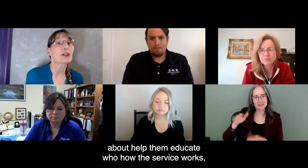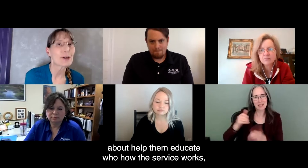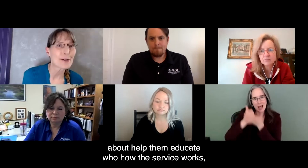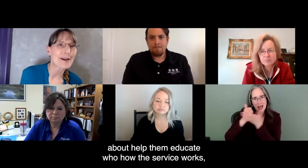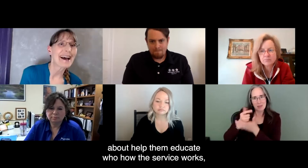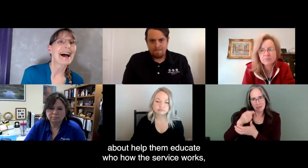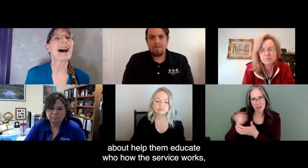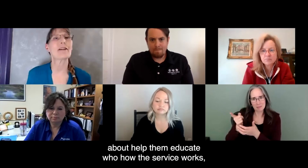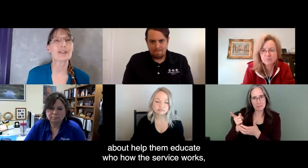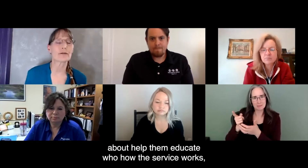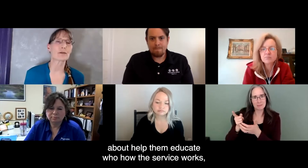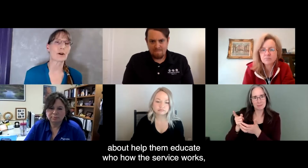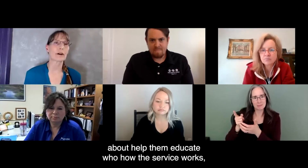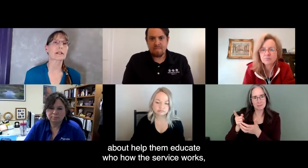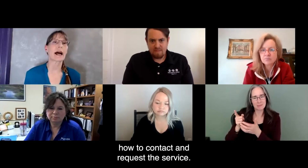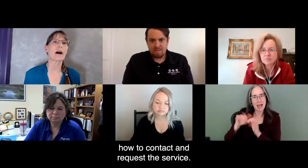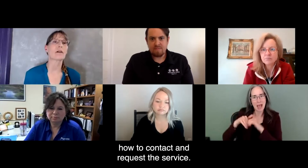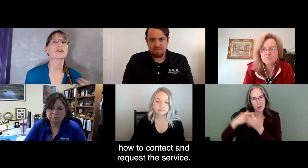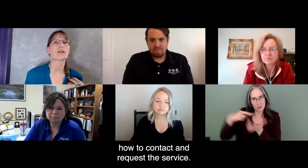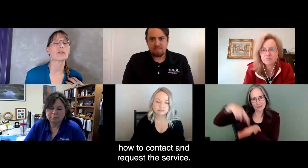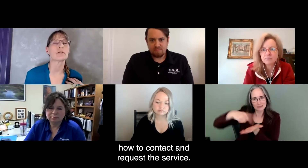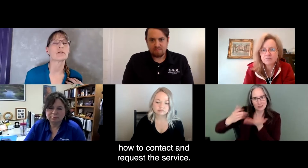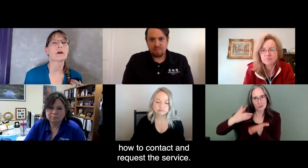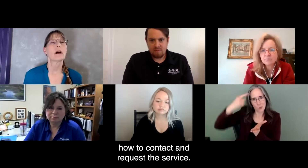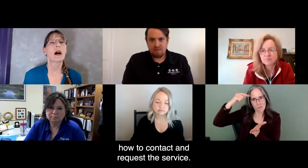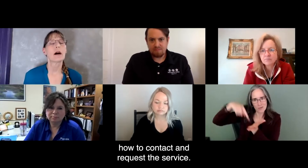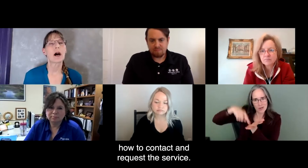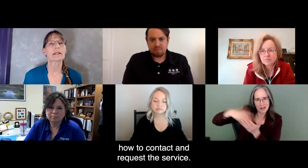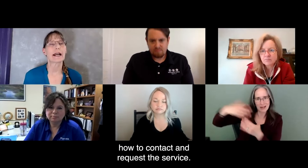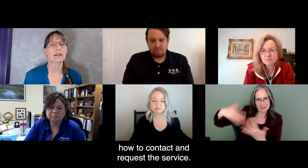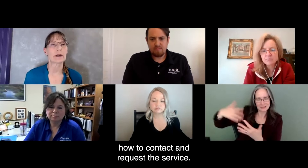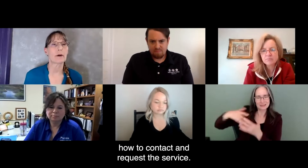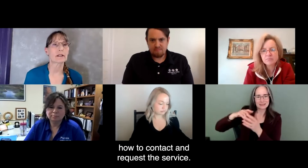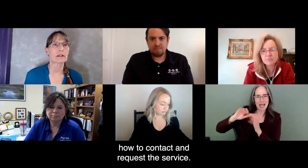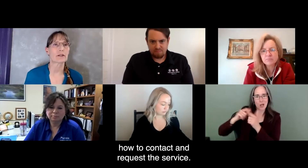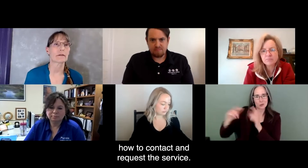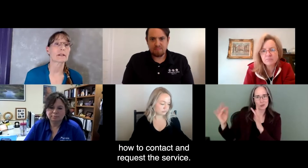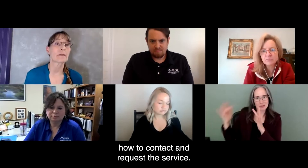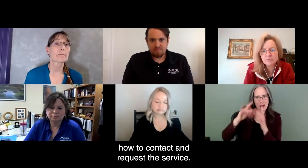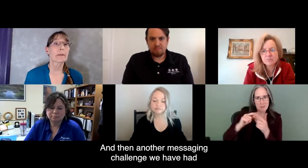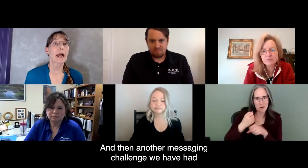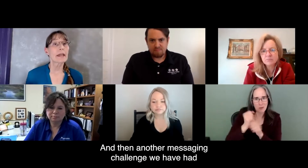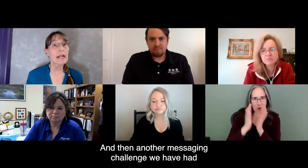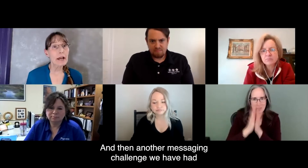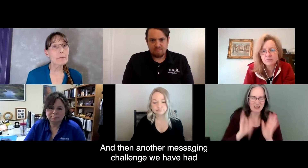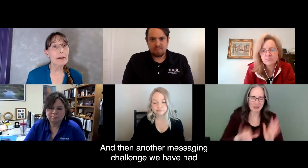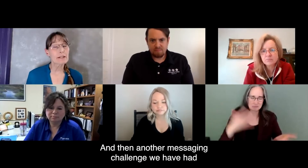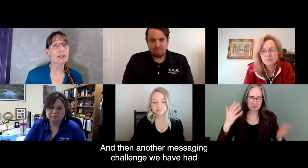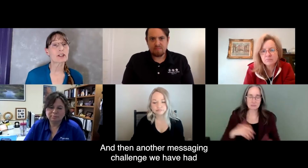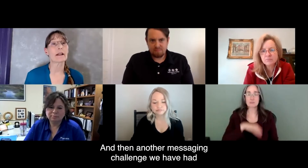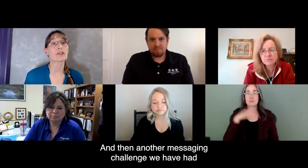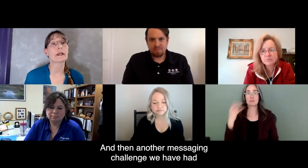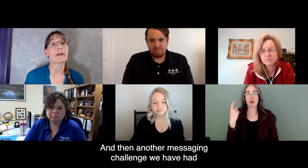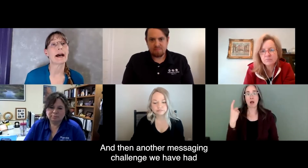educate how the service works, how to contact and request the service. And then another